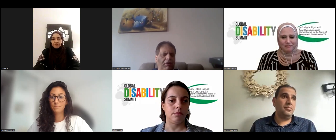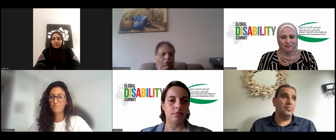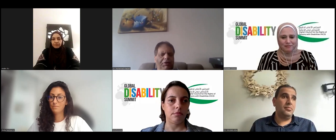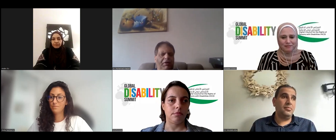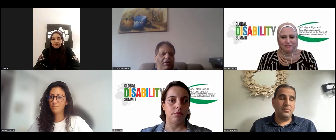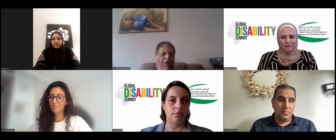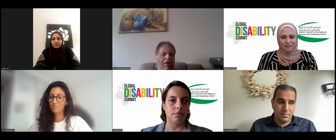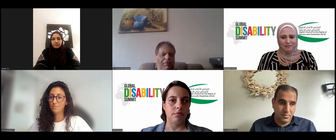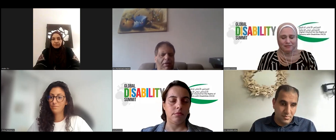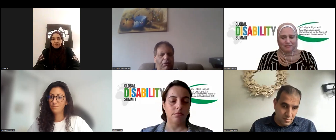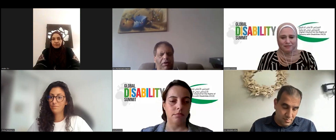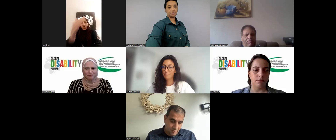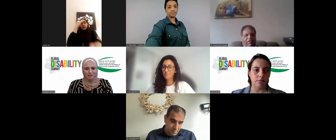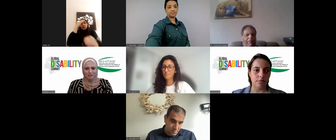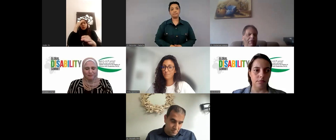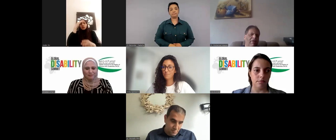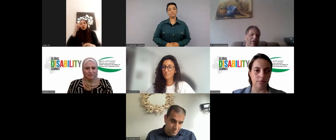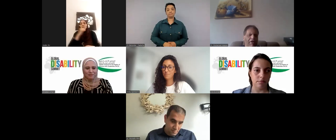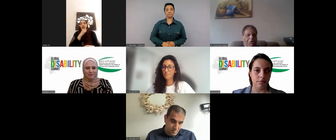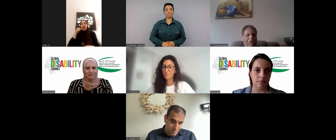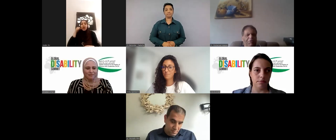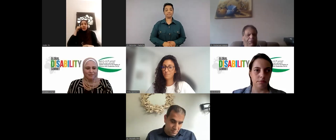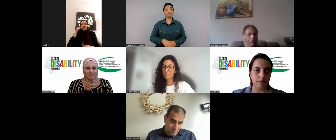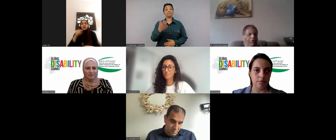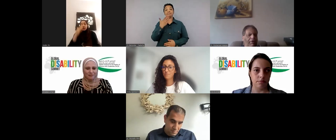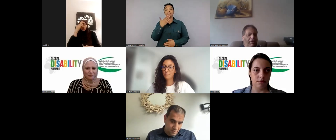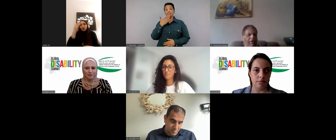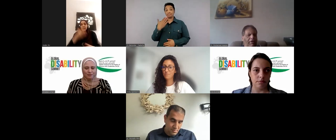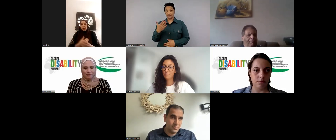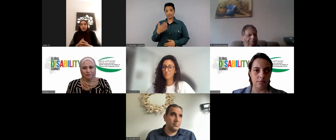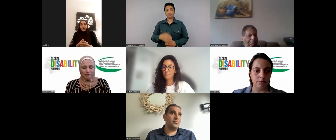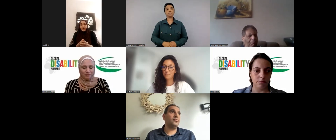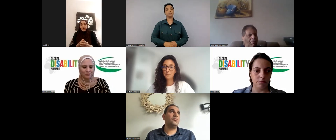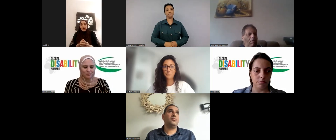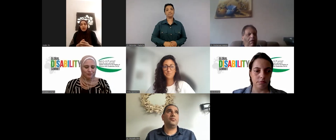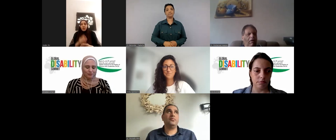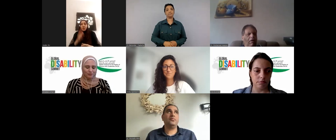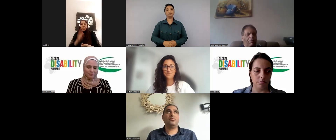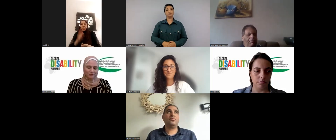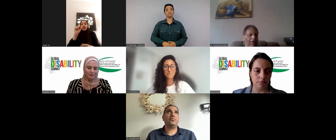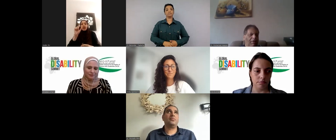Yeah, thank you, Ghadir, and thank you, Greta. Just before